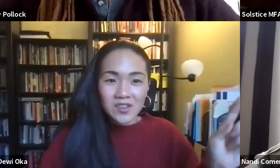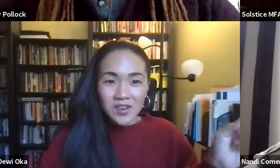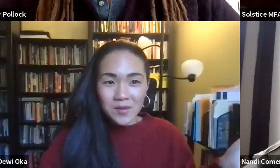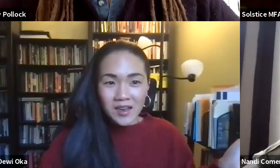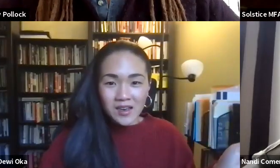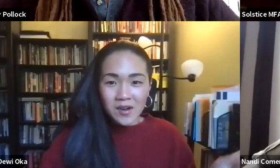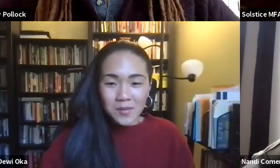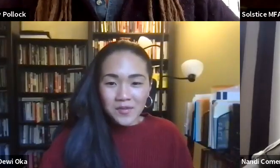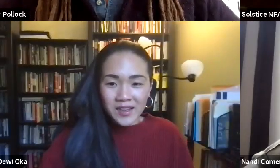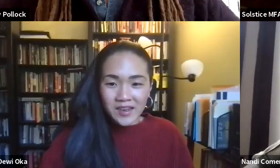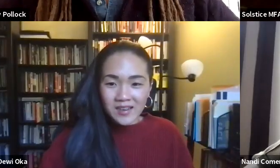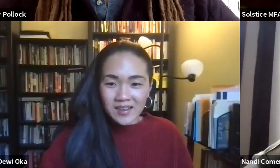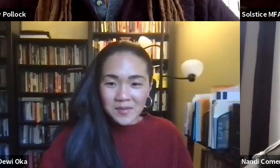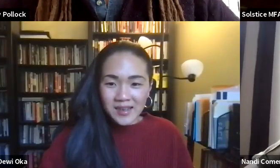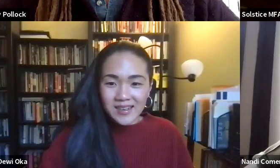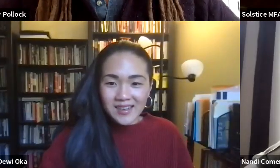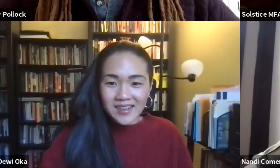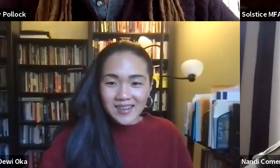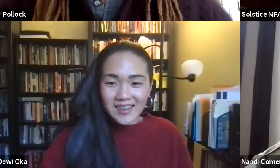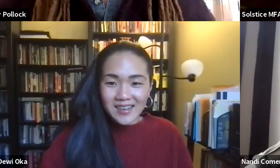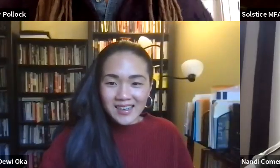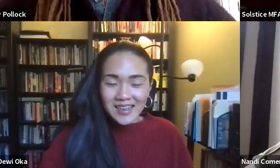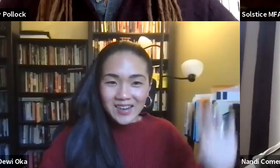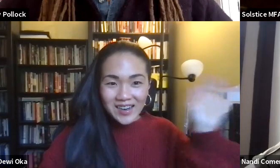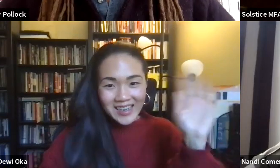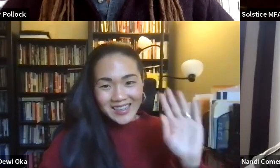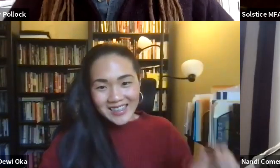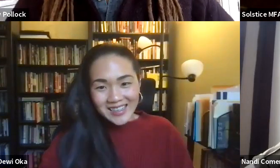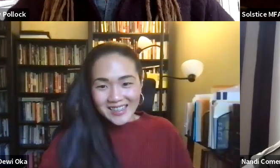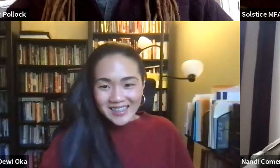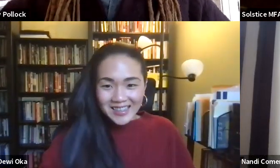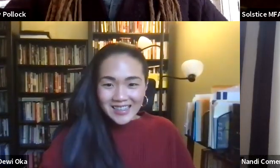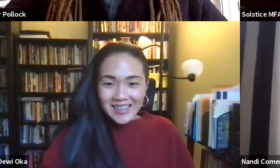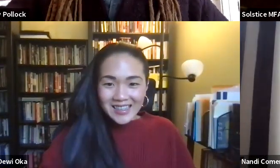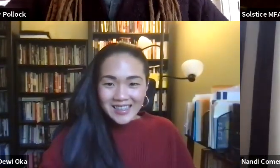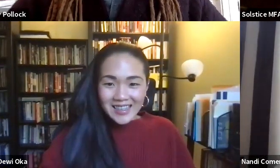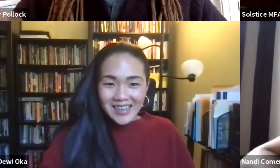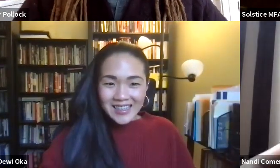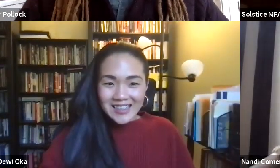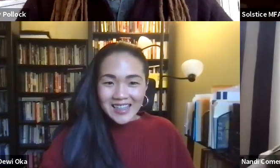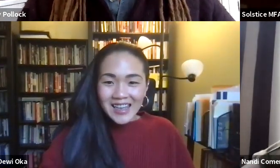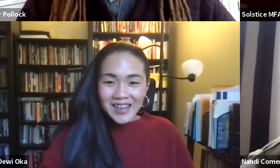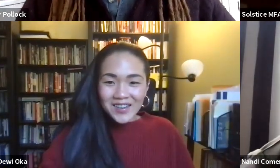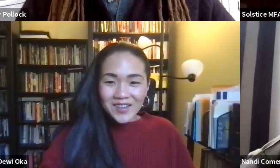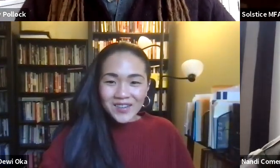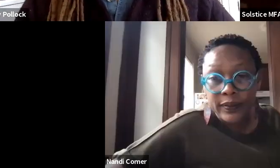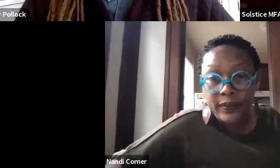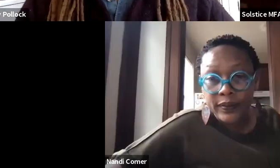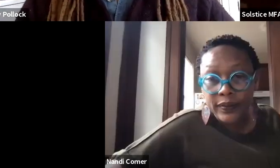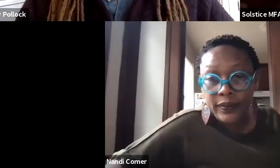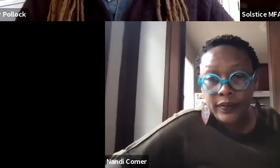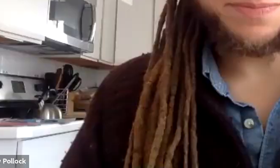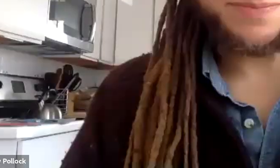Yeah, I should. I'll be there. Over there in a bit. All right. Yeah, thank you all again. So much. Take care. Bye.